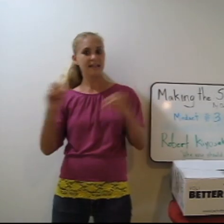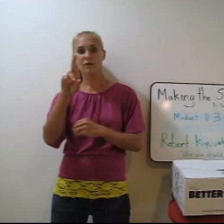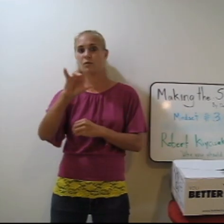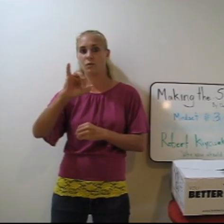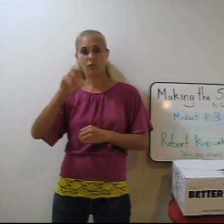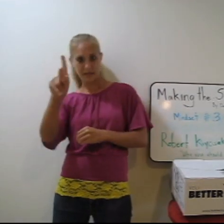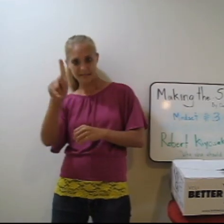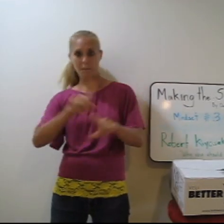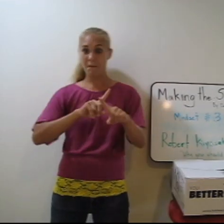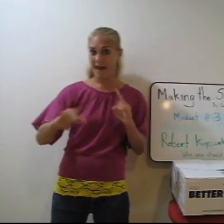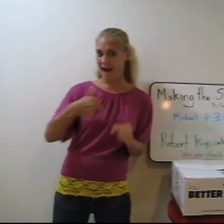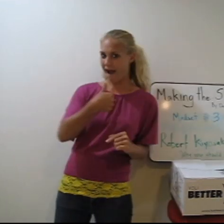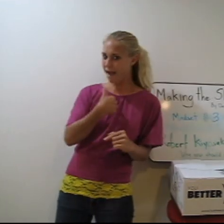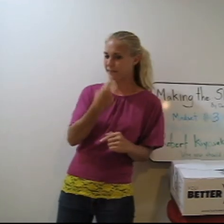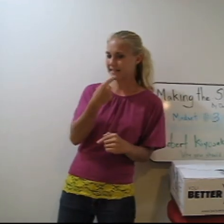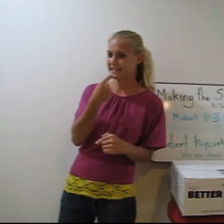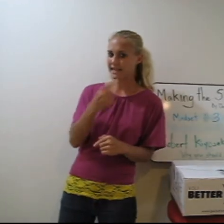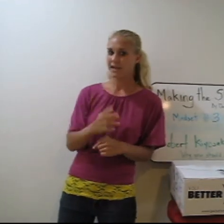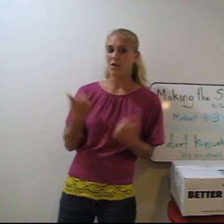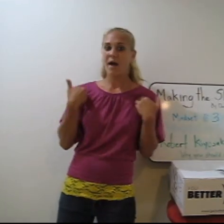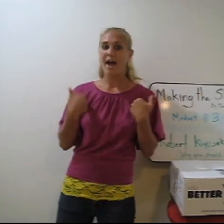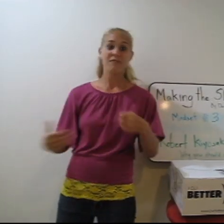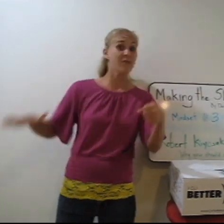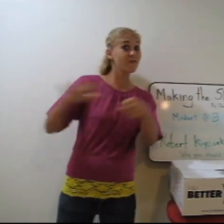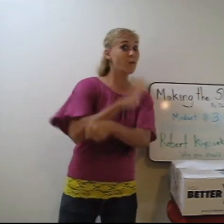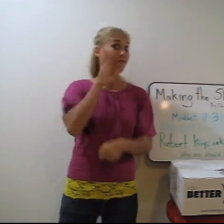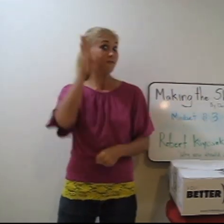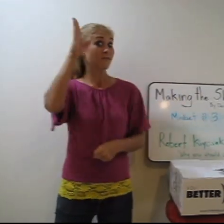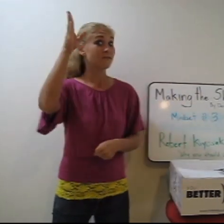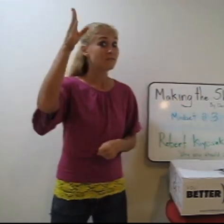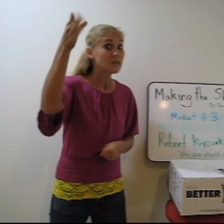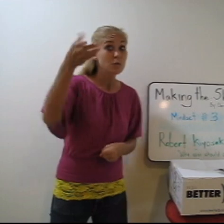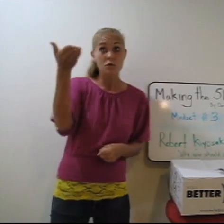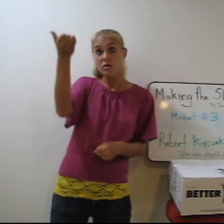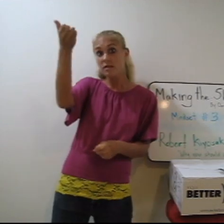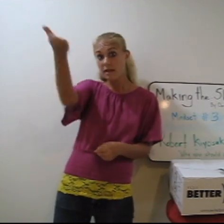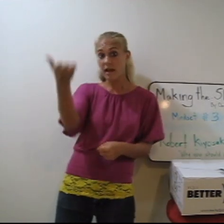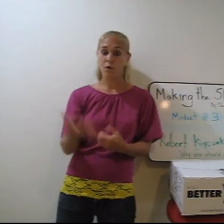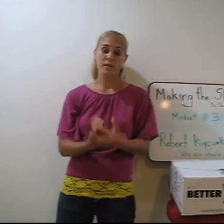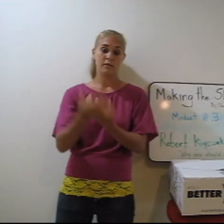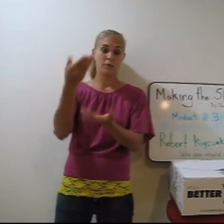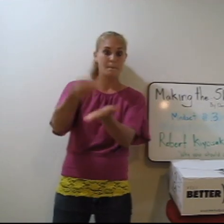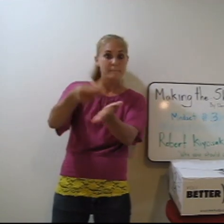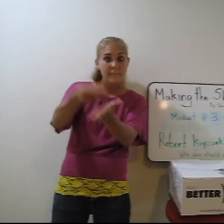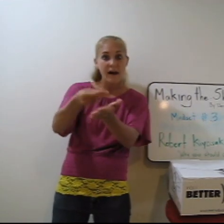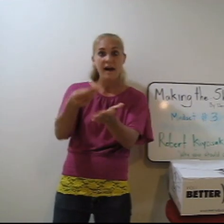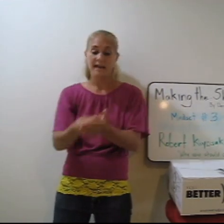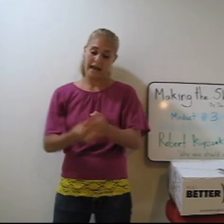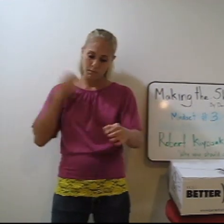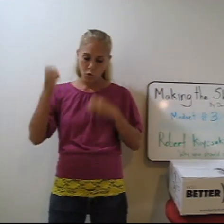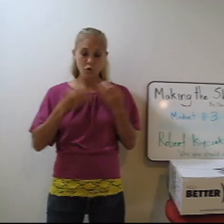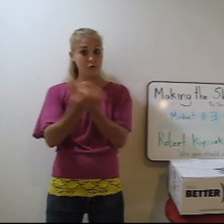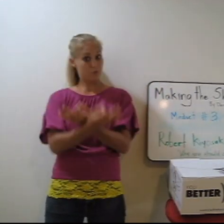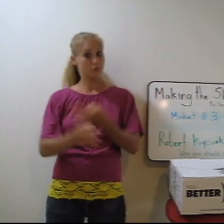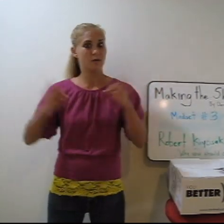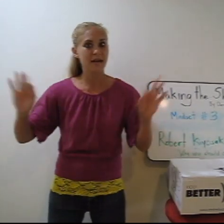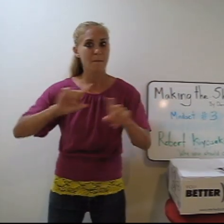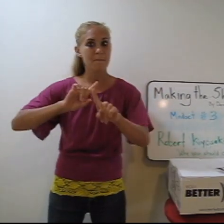I would argue you have your entire future on the line, your future financial and emotional freedom, but that never seems to be enough for